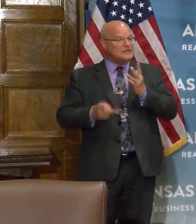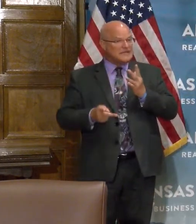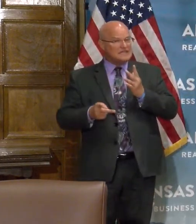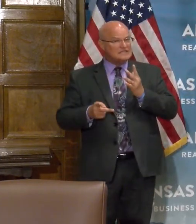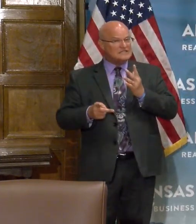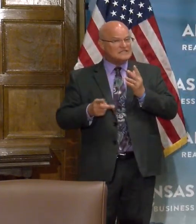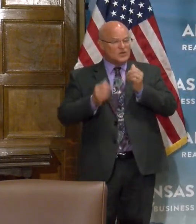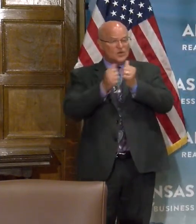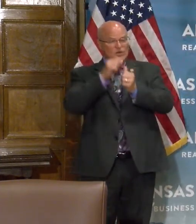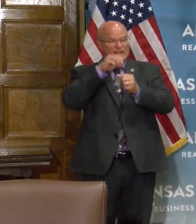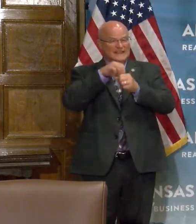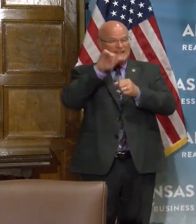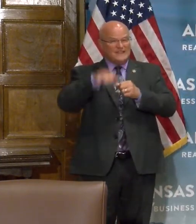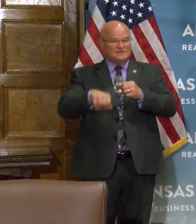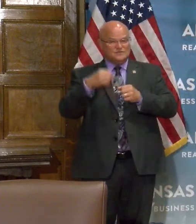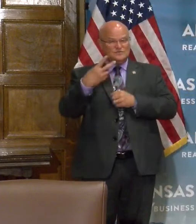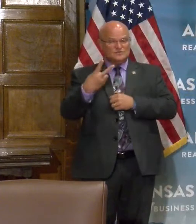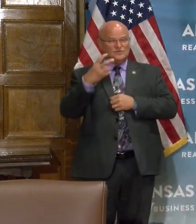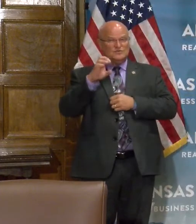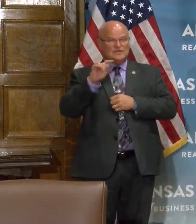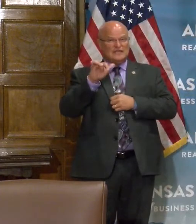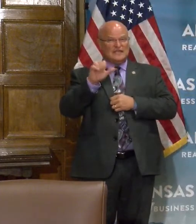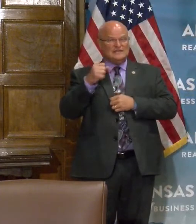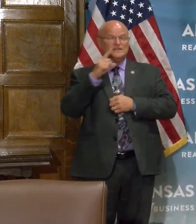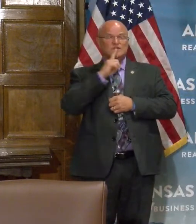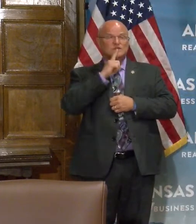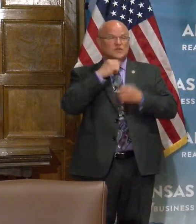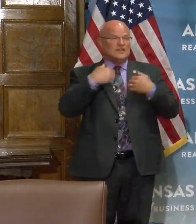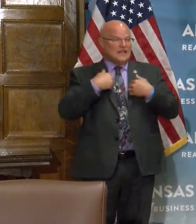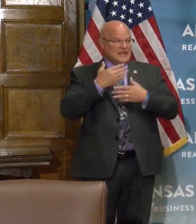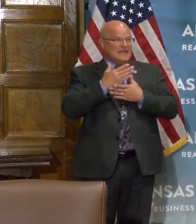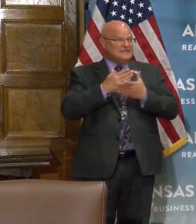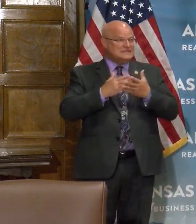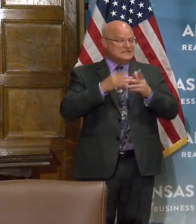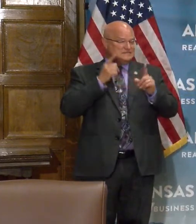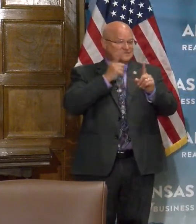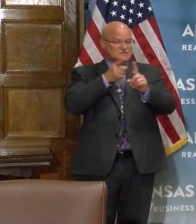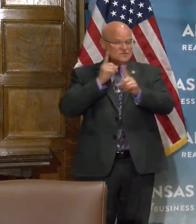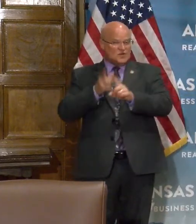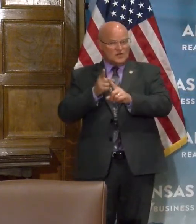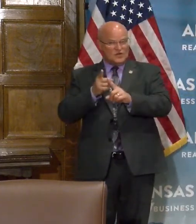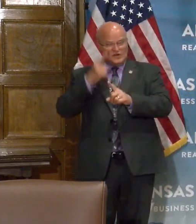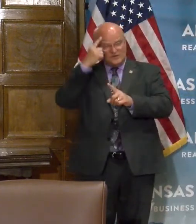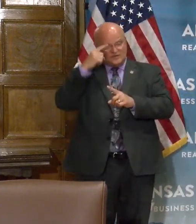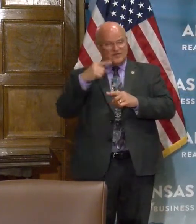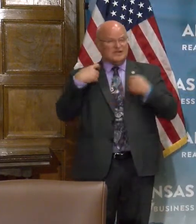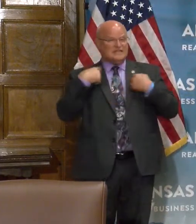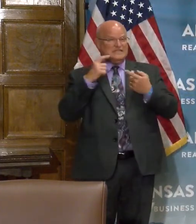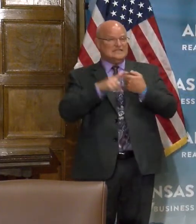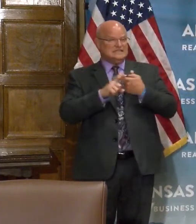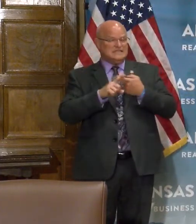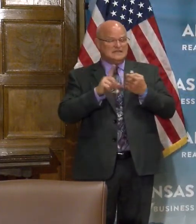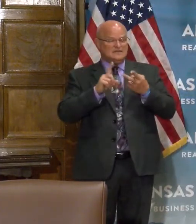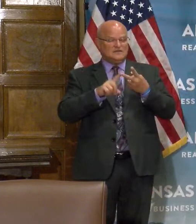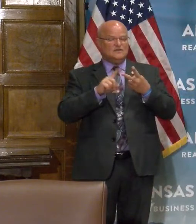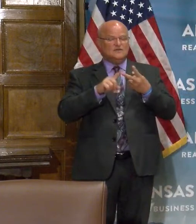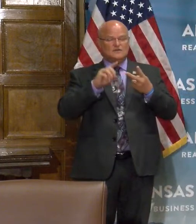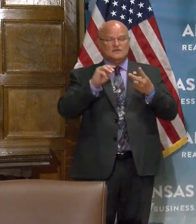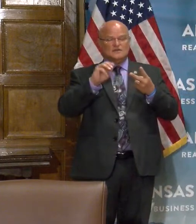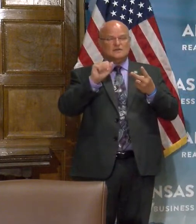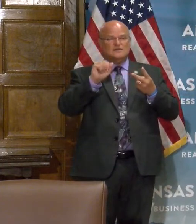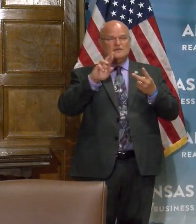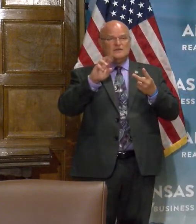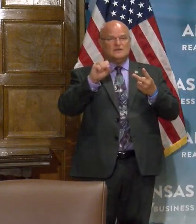populations within those counties, and we've certainly had some targeted outreach to our Latino community, to our Marshallese